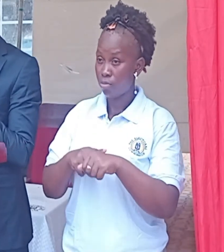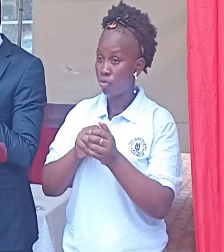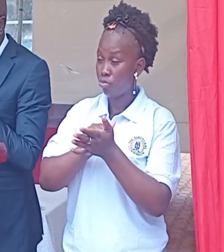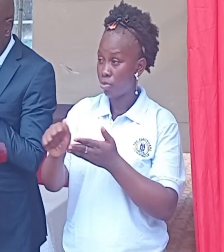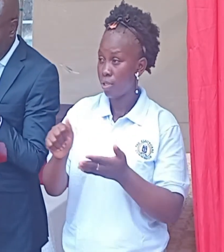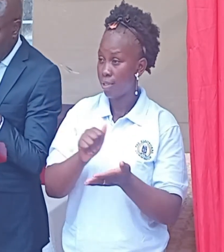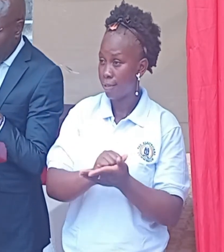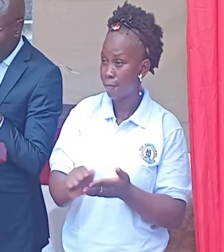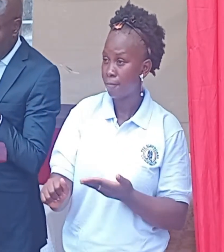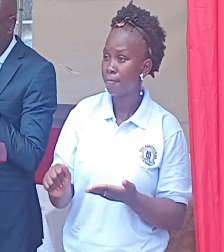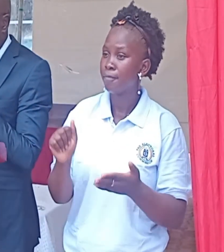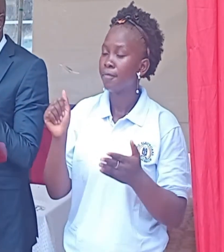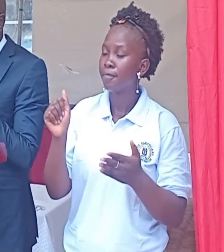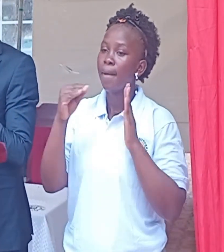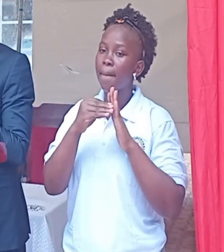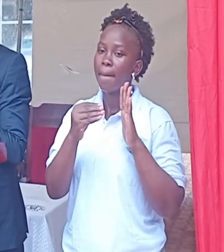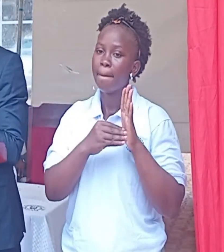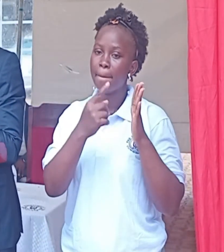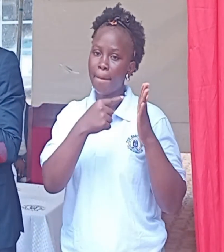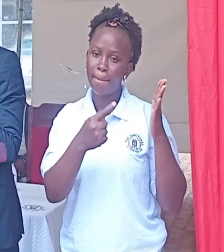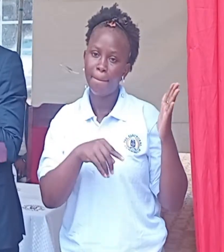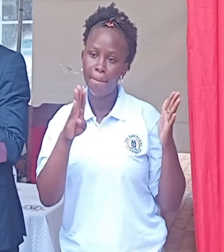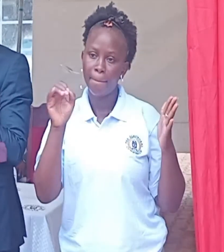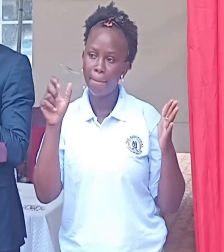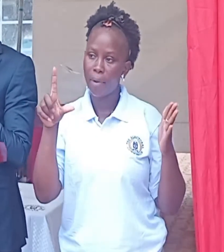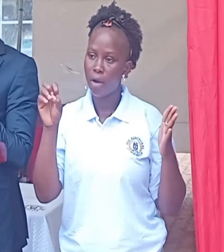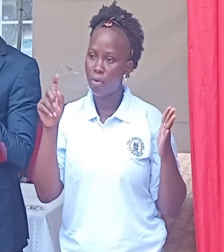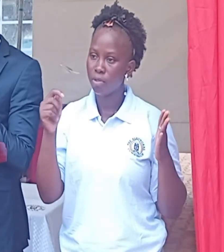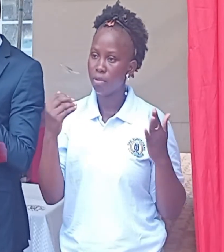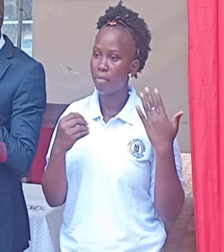printing of ballot papers.